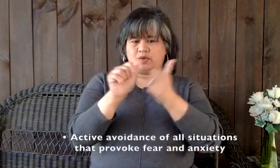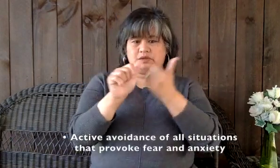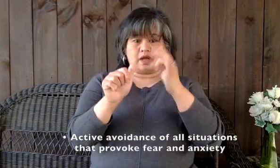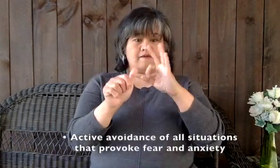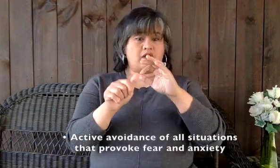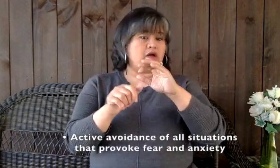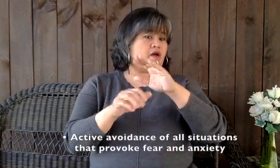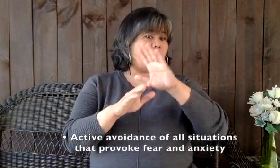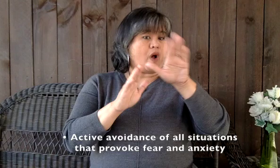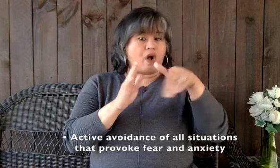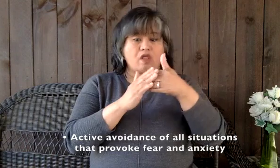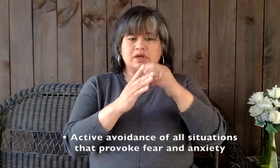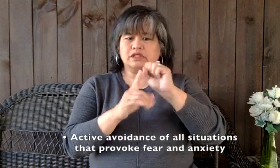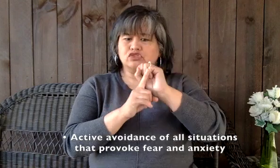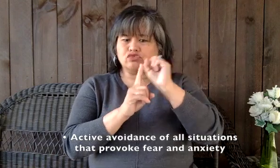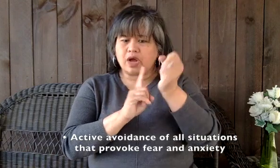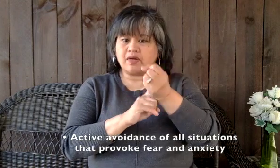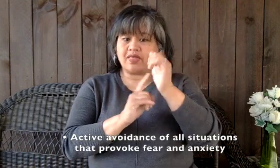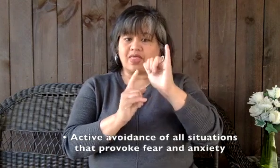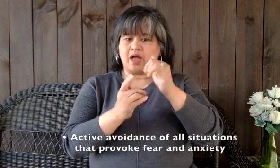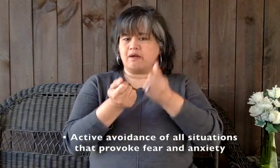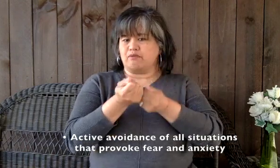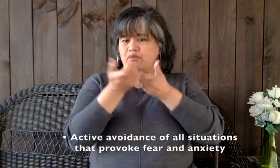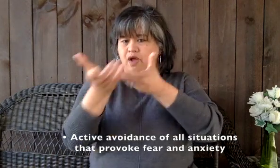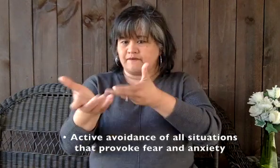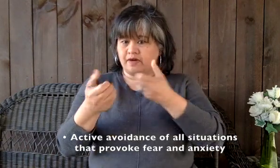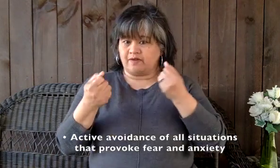active avoidance of all situations that provoke fear and anxiety,